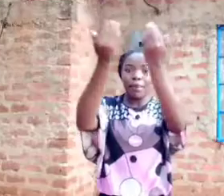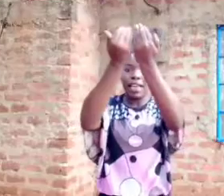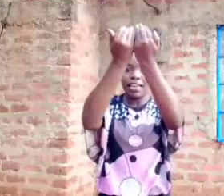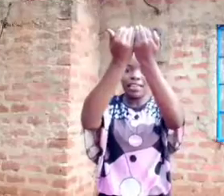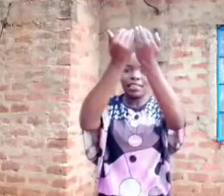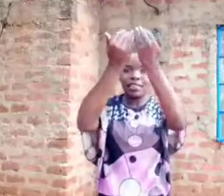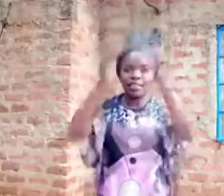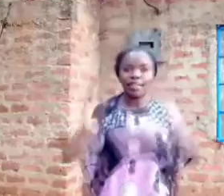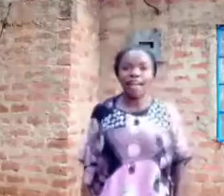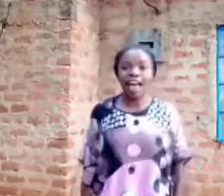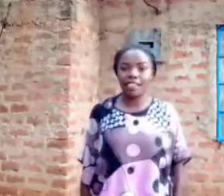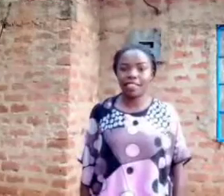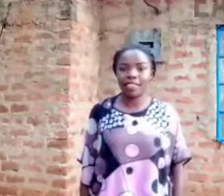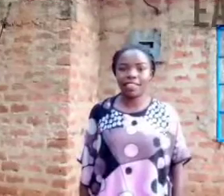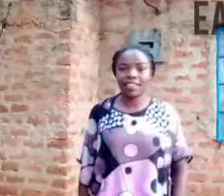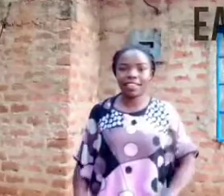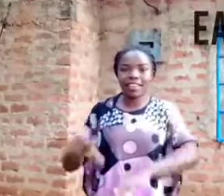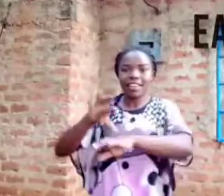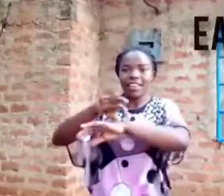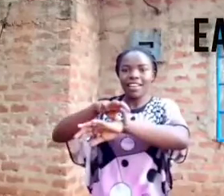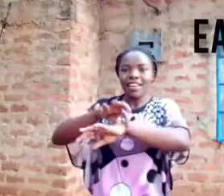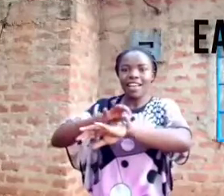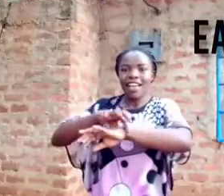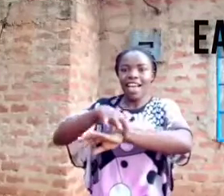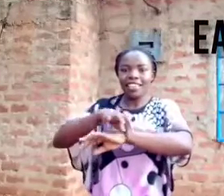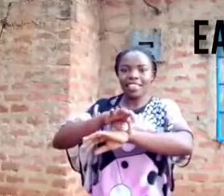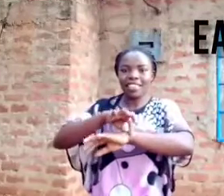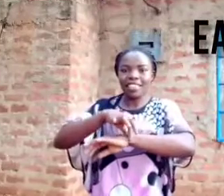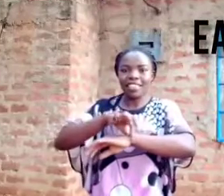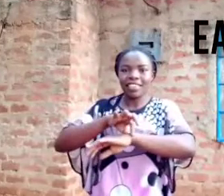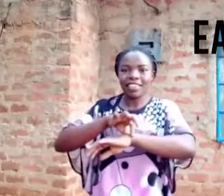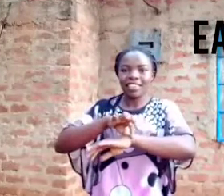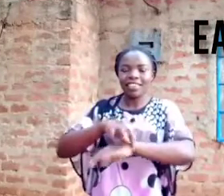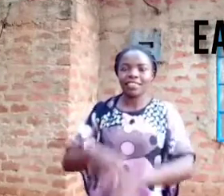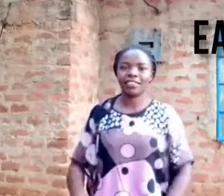Planet. Earth. Earth.